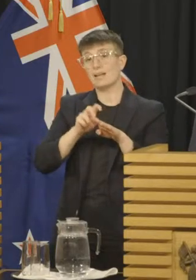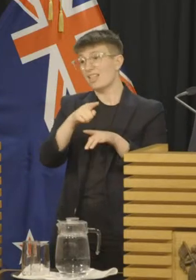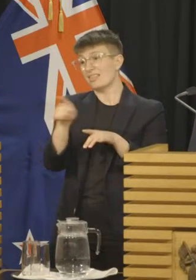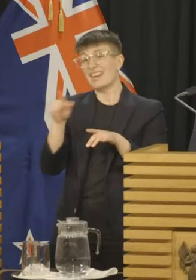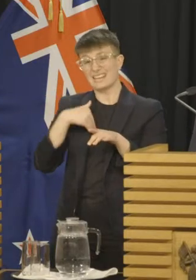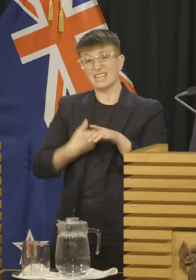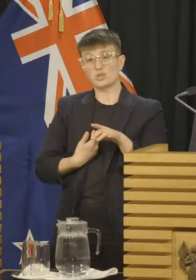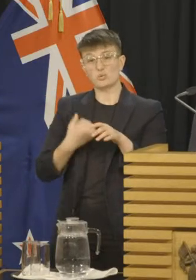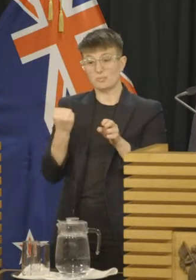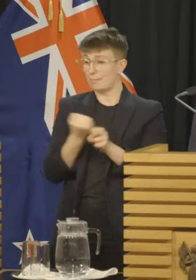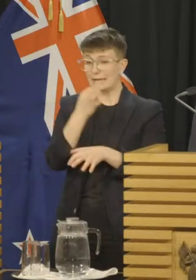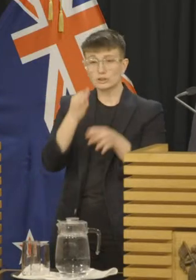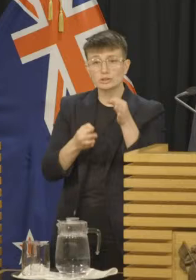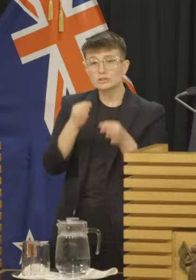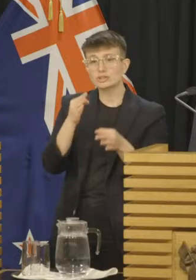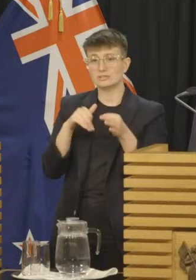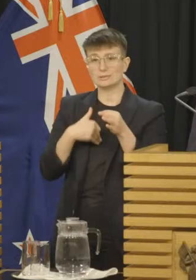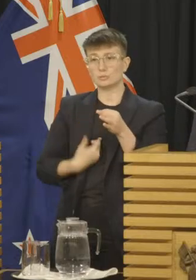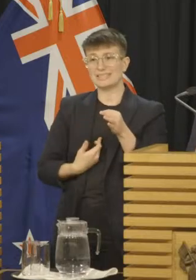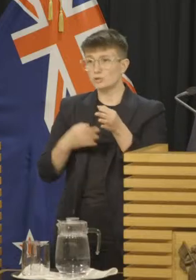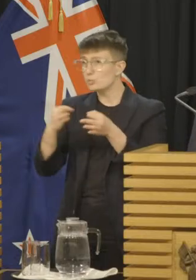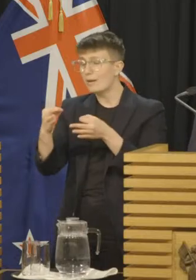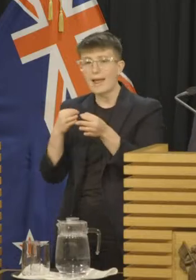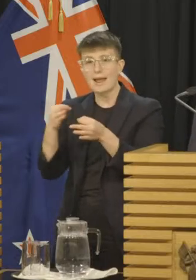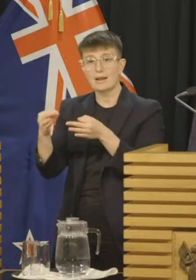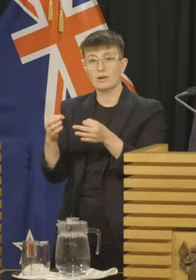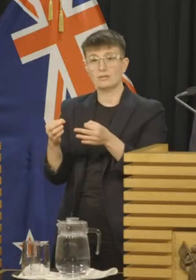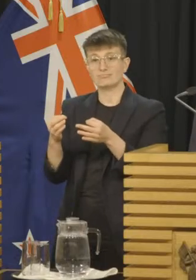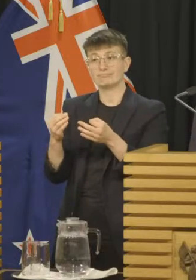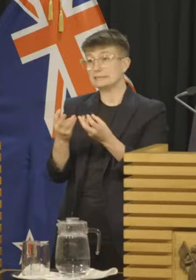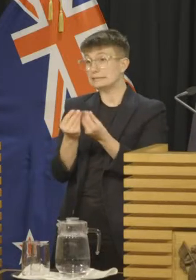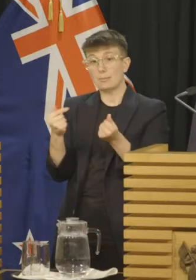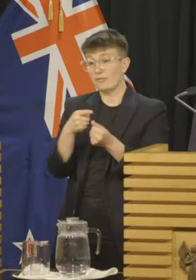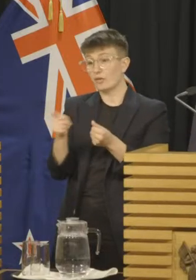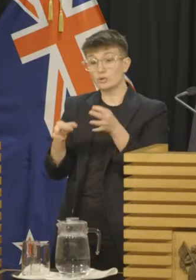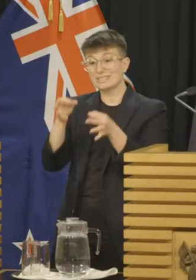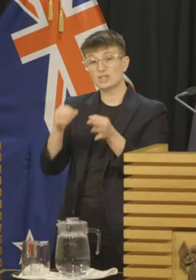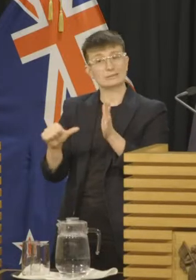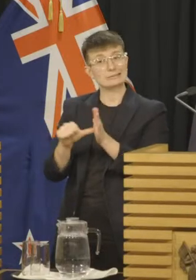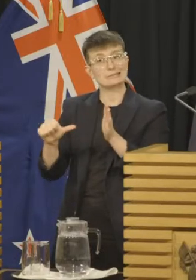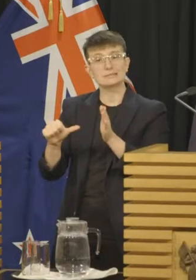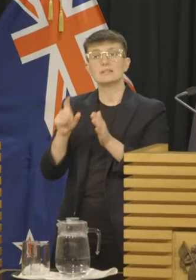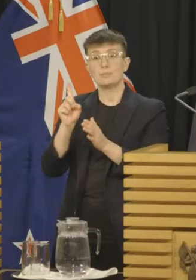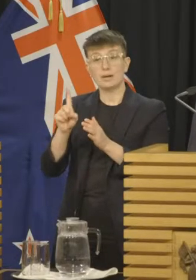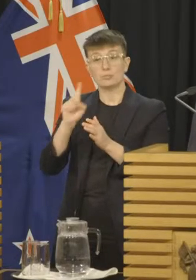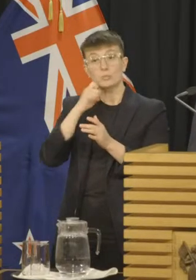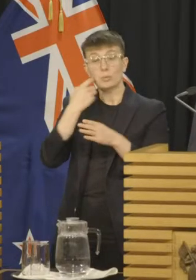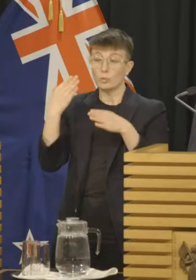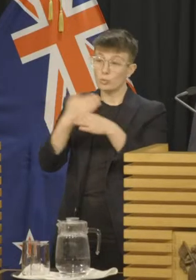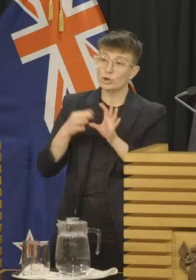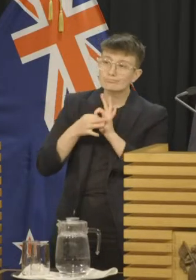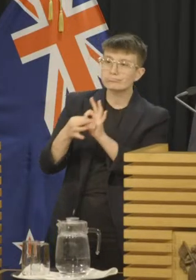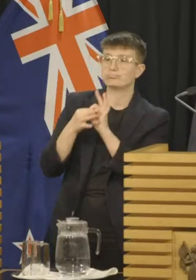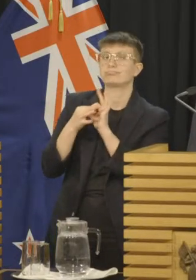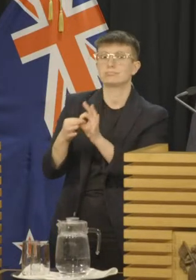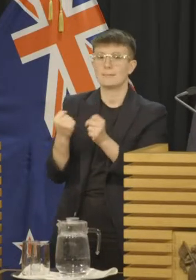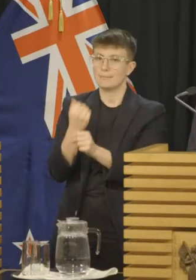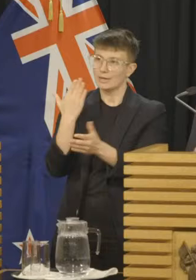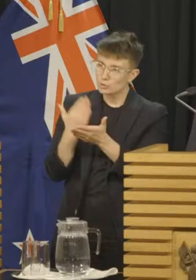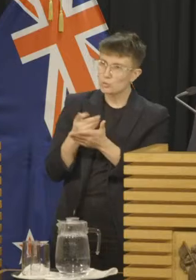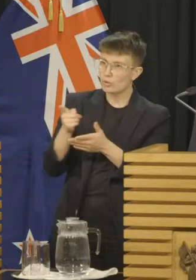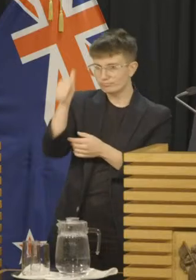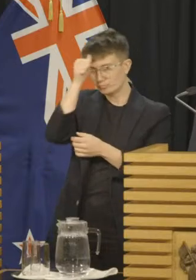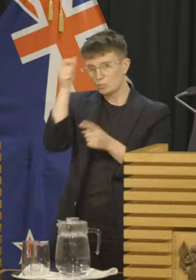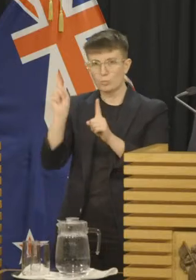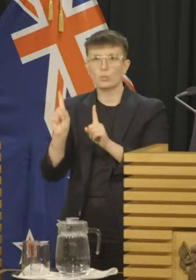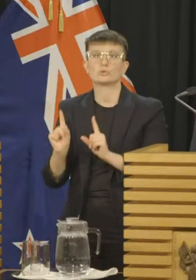face in the immediate future, and we'll certainly work with them around that. With regard to the border, there are a whole lot